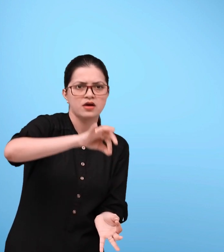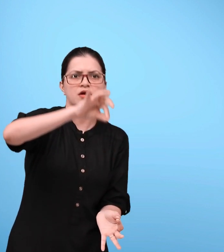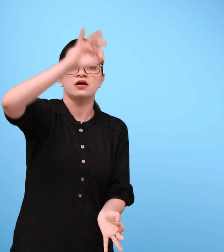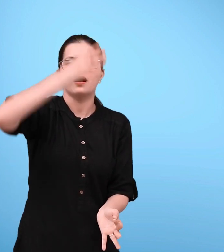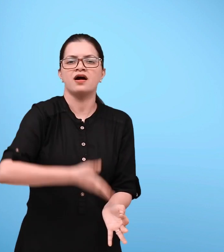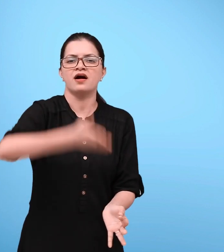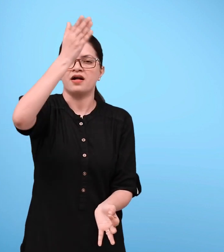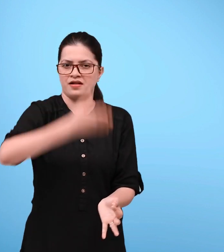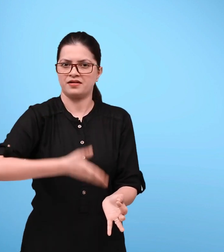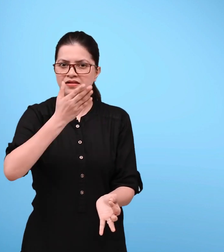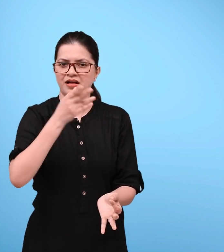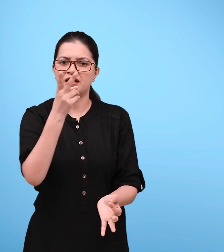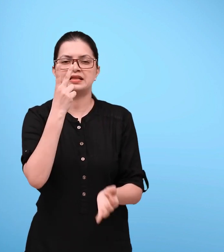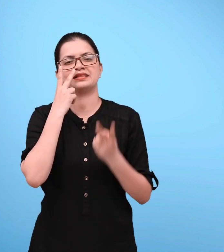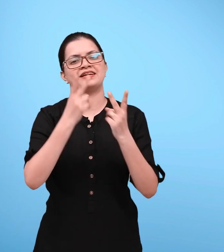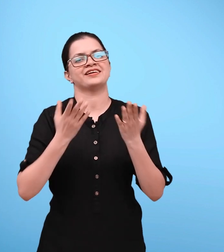the beginning and the final mark on the thread.